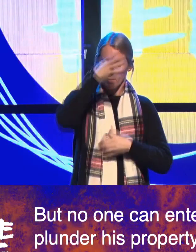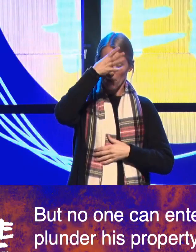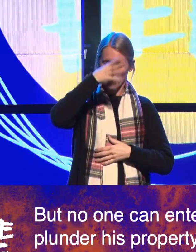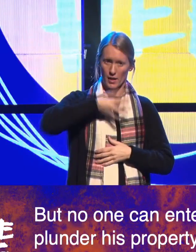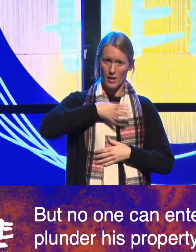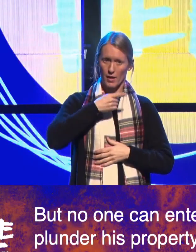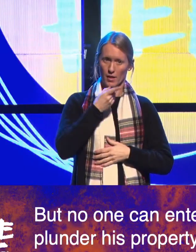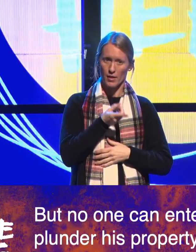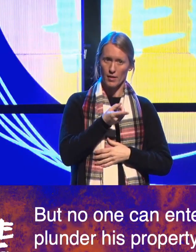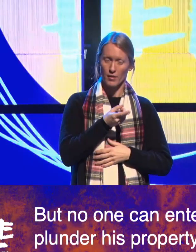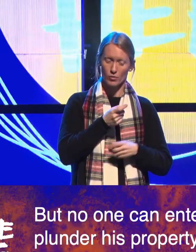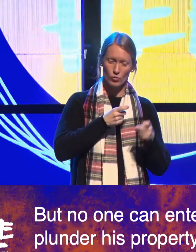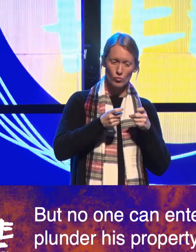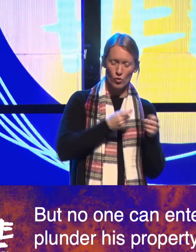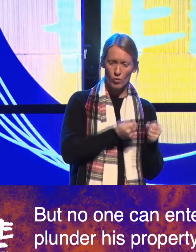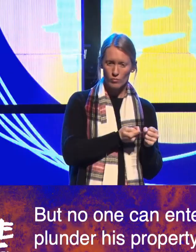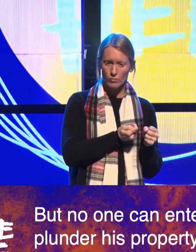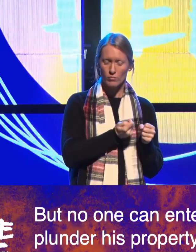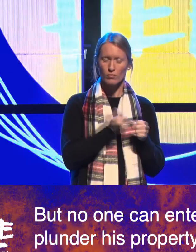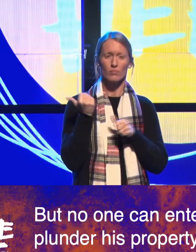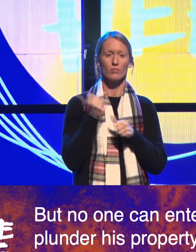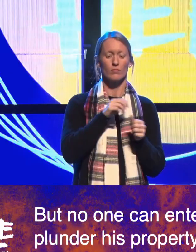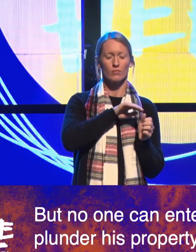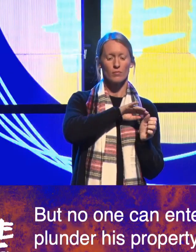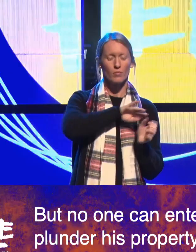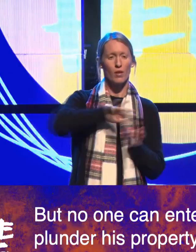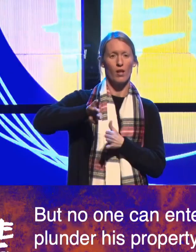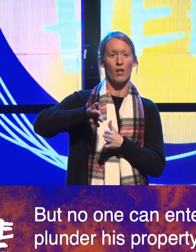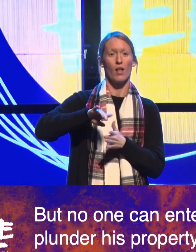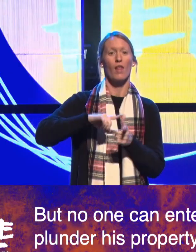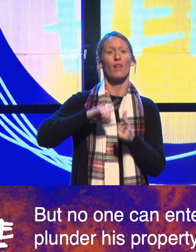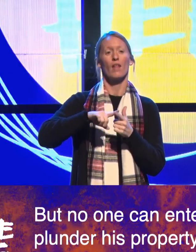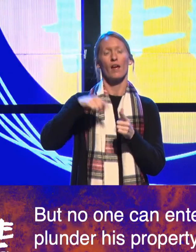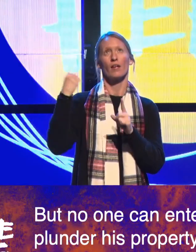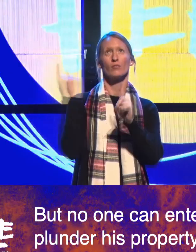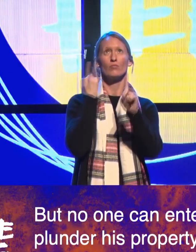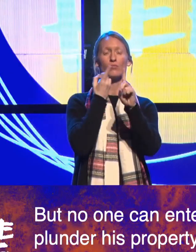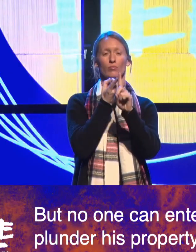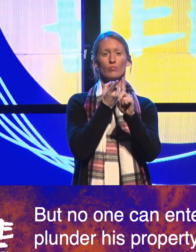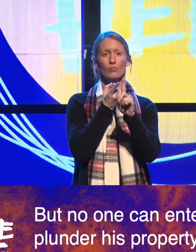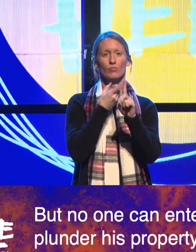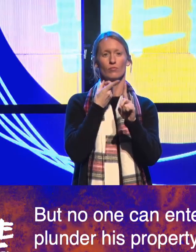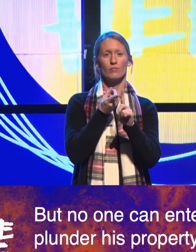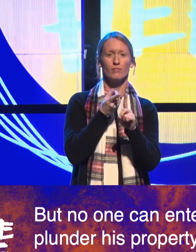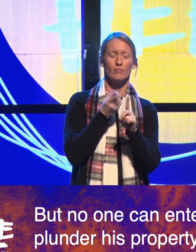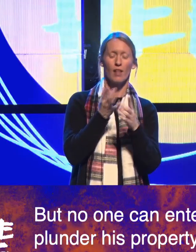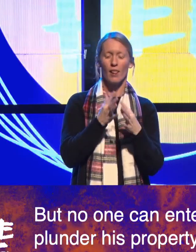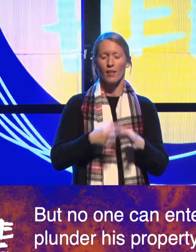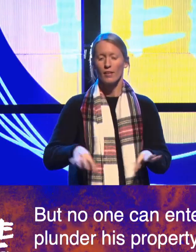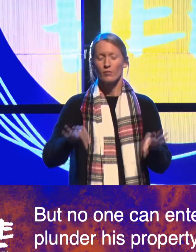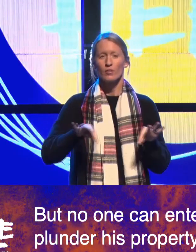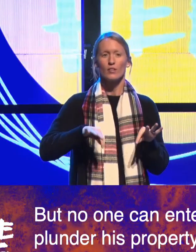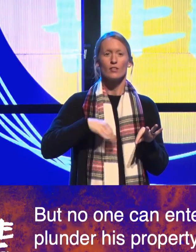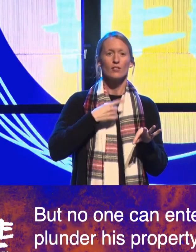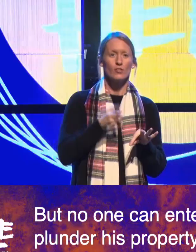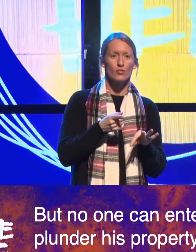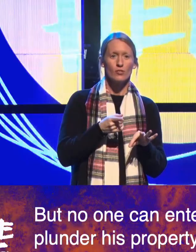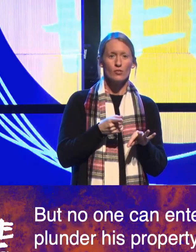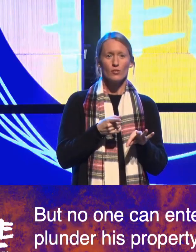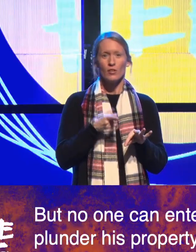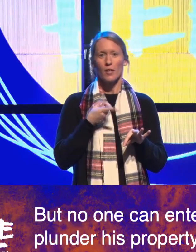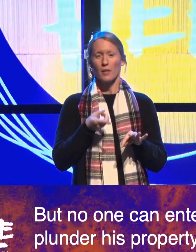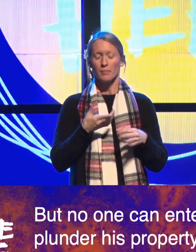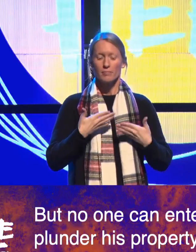then you plunder it. Right? Then you plunder. And this is where we get like the language in charismania of like binding up